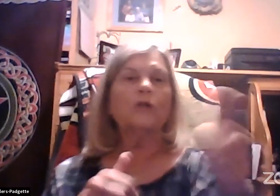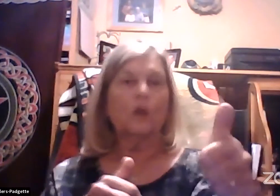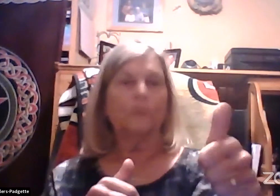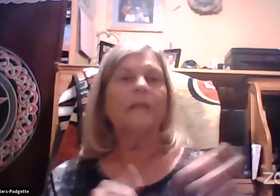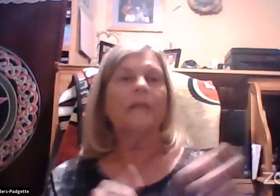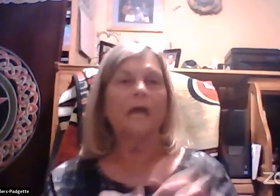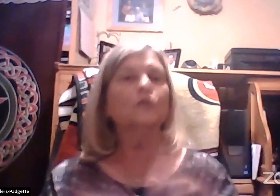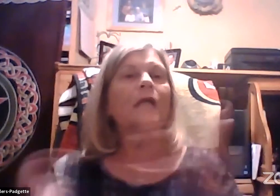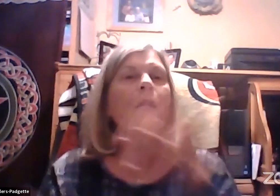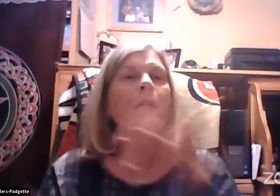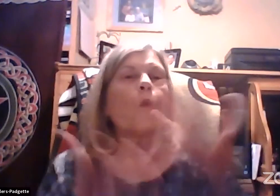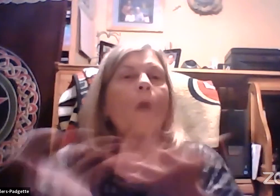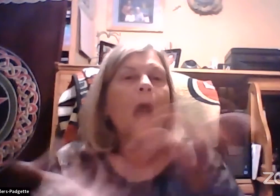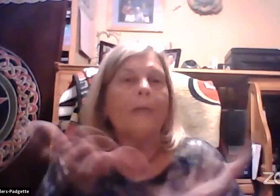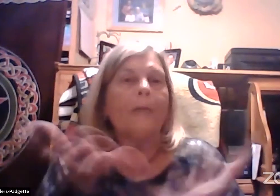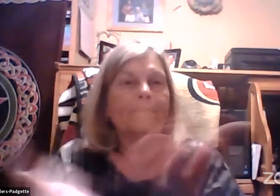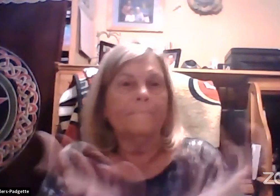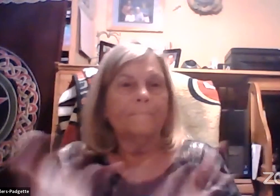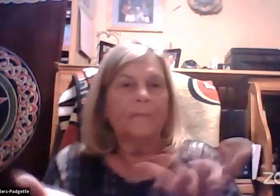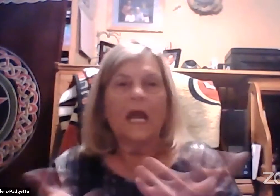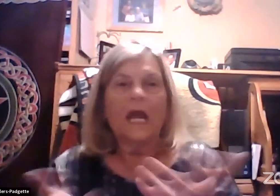oh,